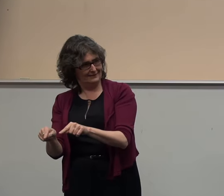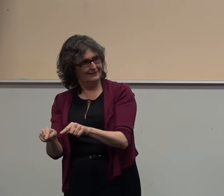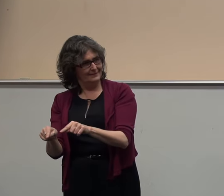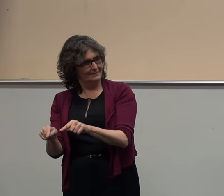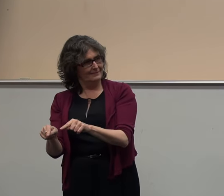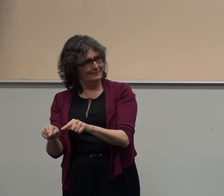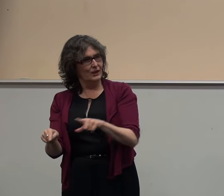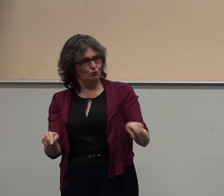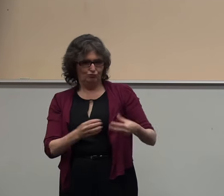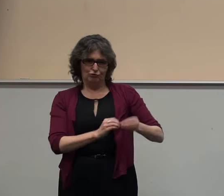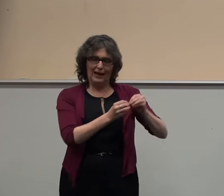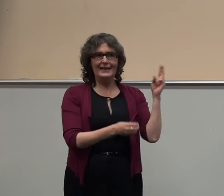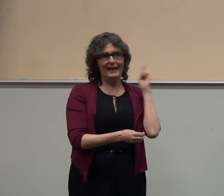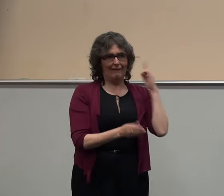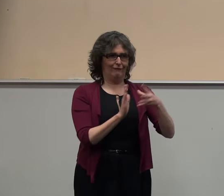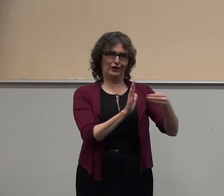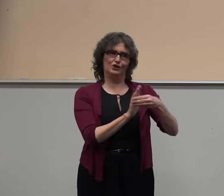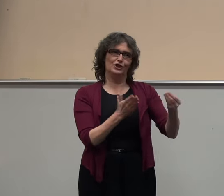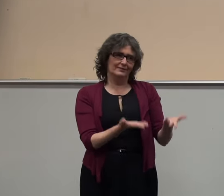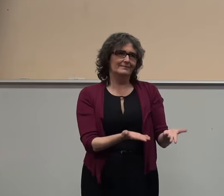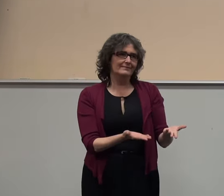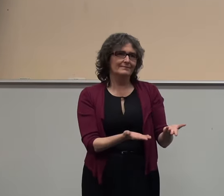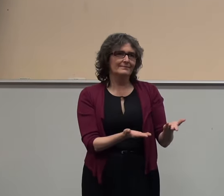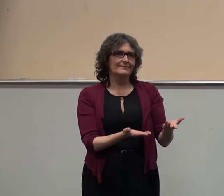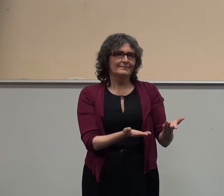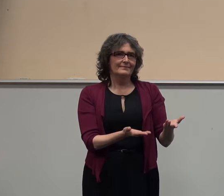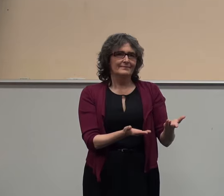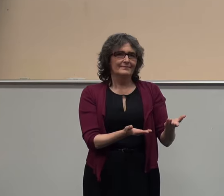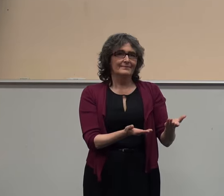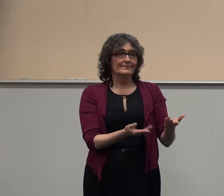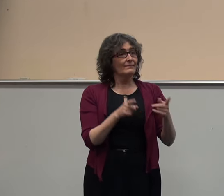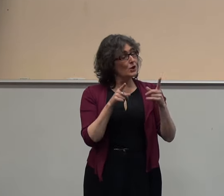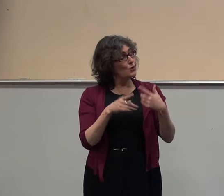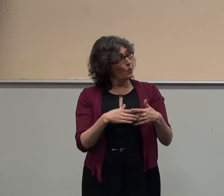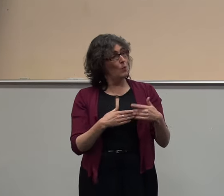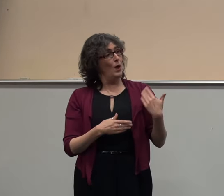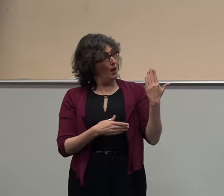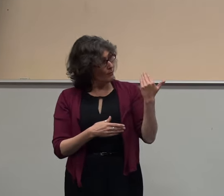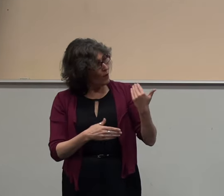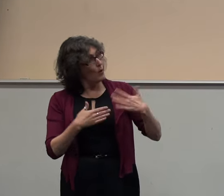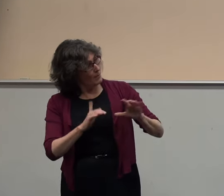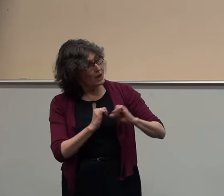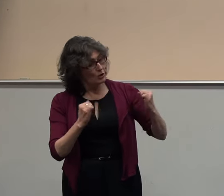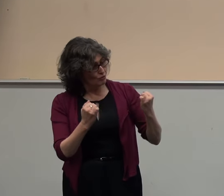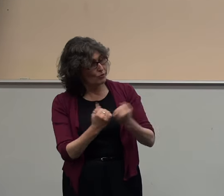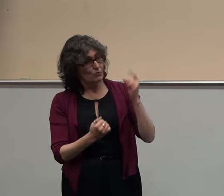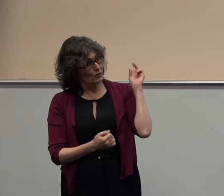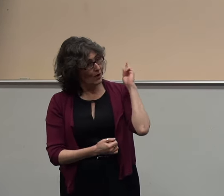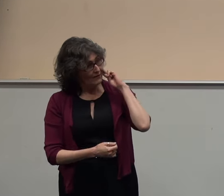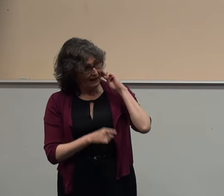attempts by, not attempts, I mean, there have been groups of deaf people who've translated two or three Shakespeare